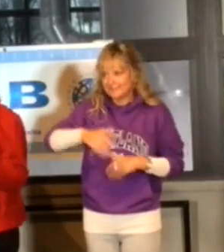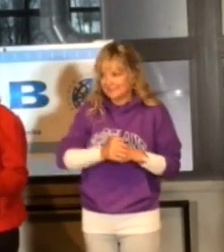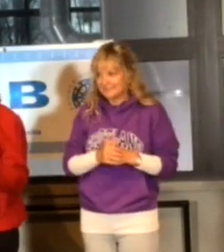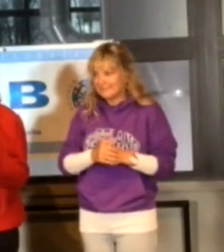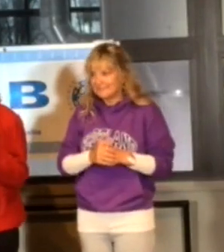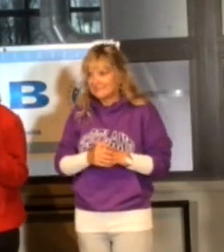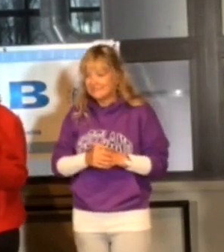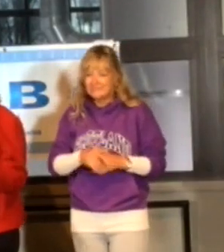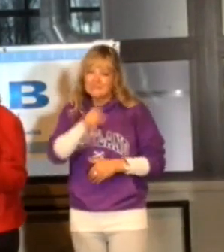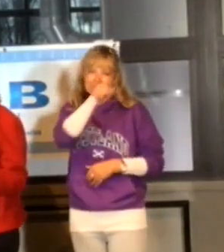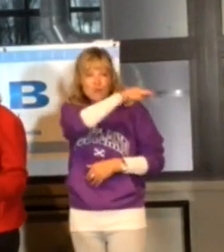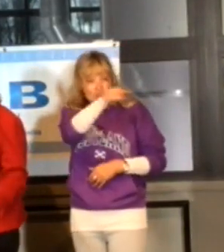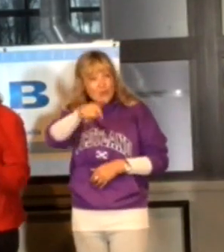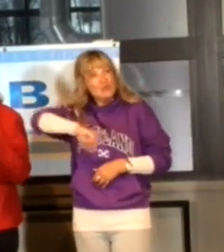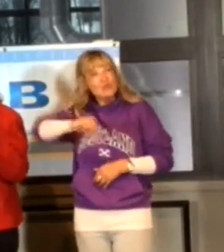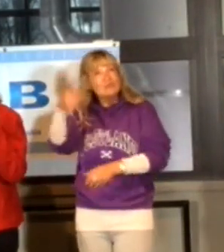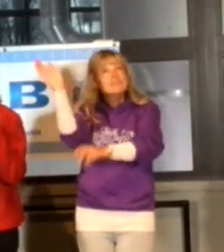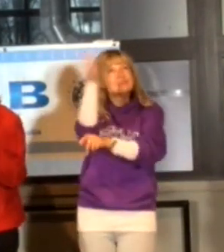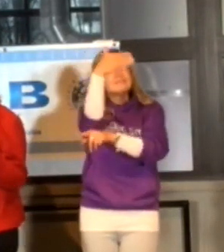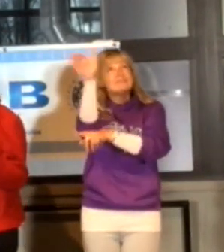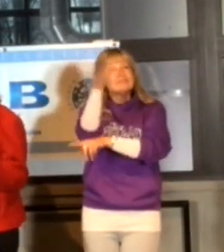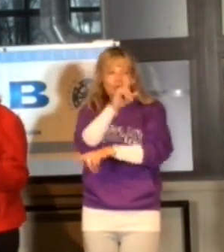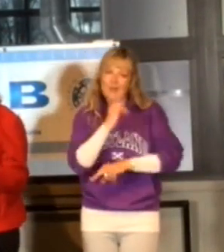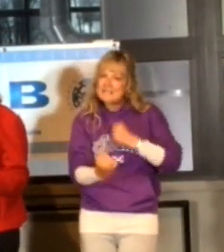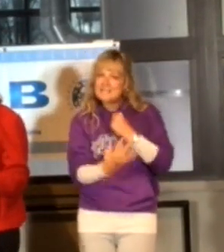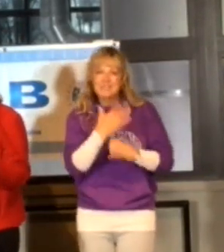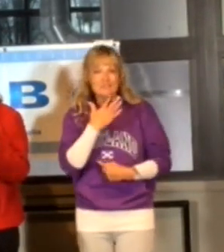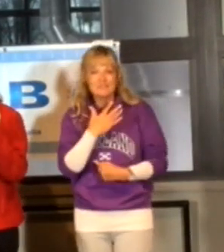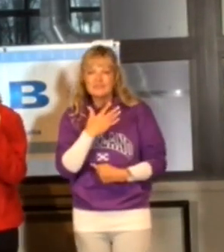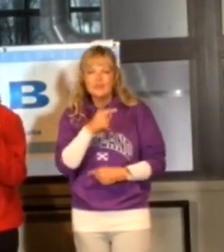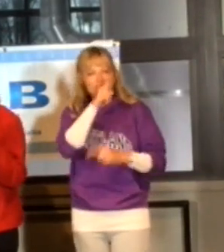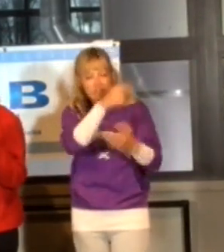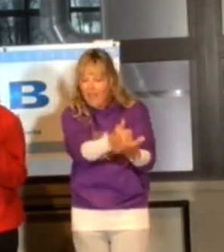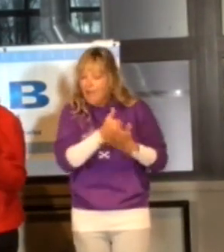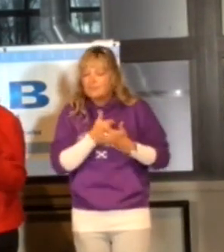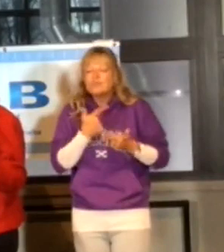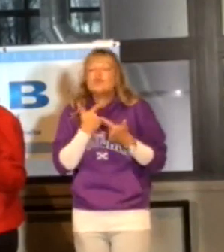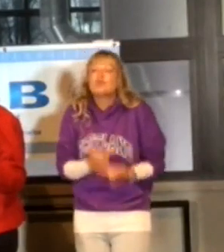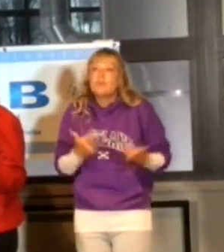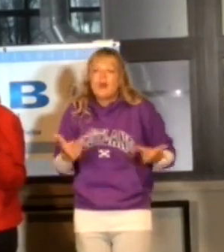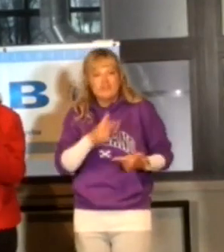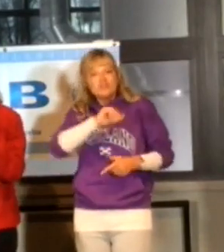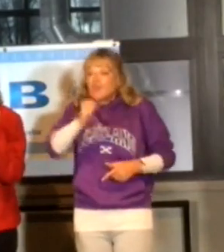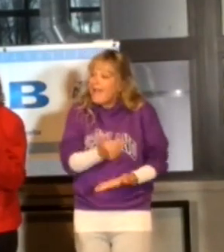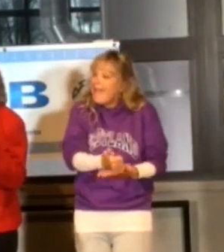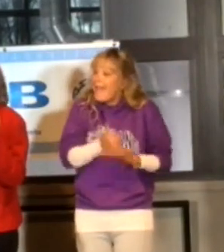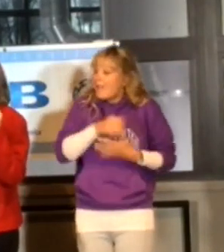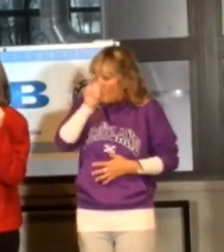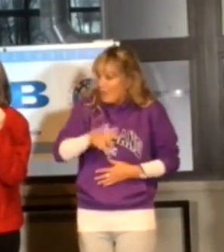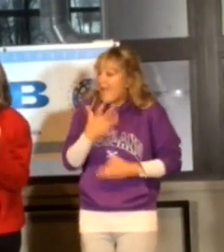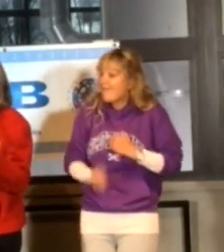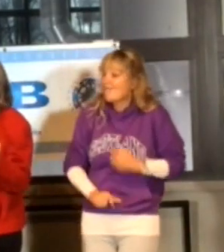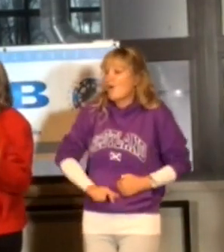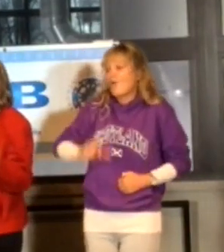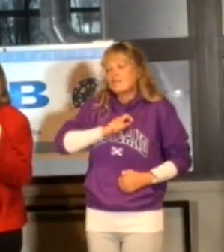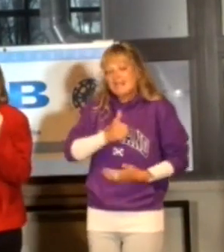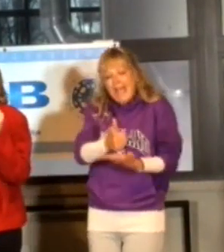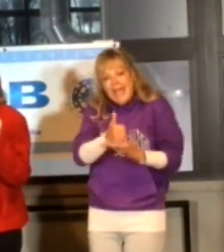such an inspiration to us. You have given us the means. You have given us the confidence. Take us